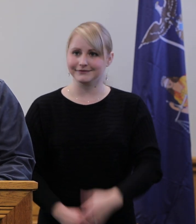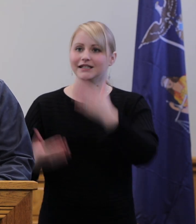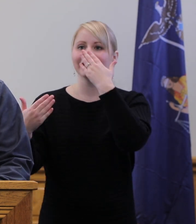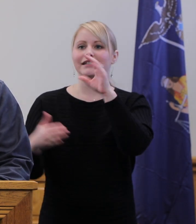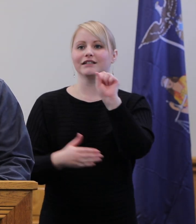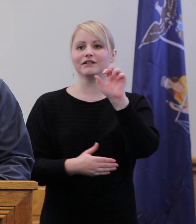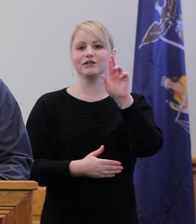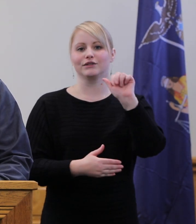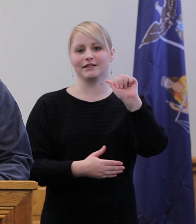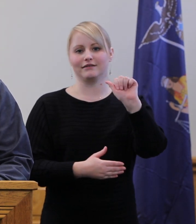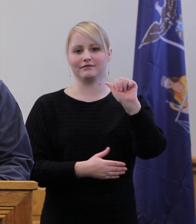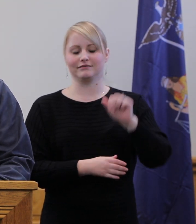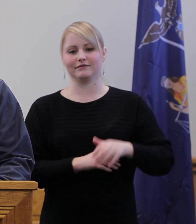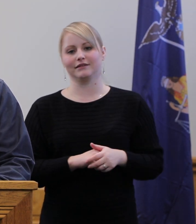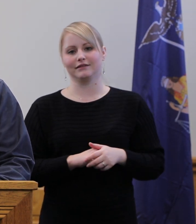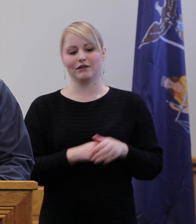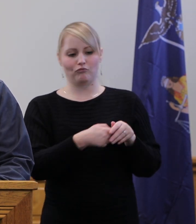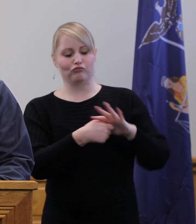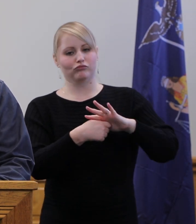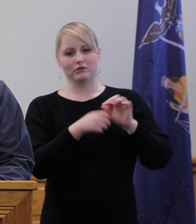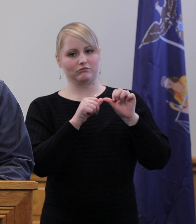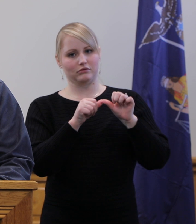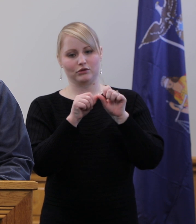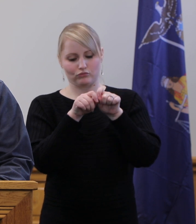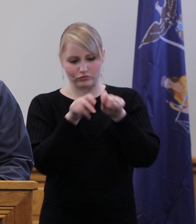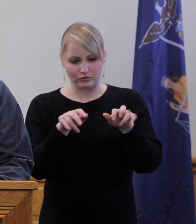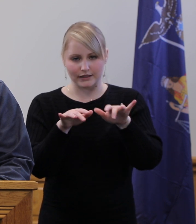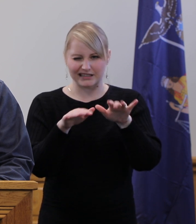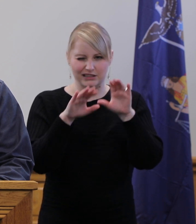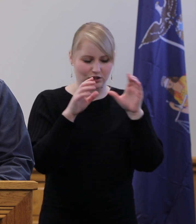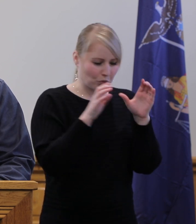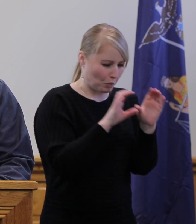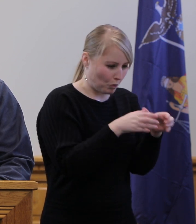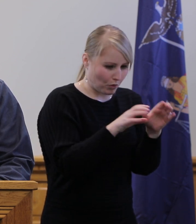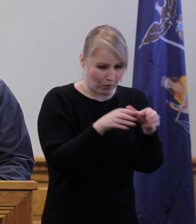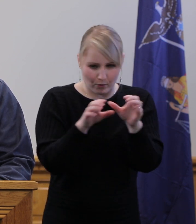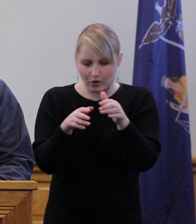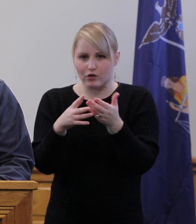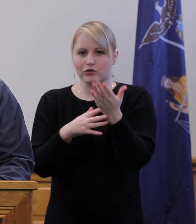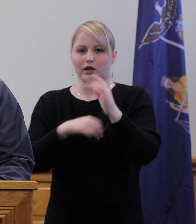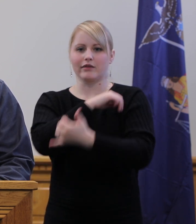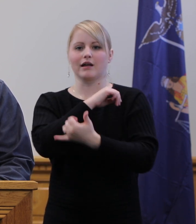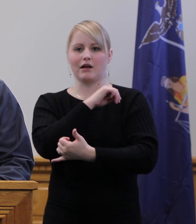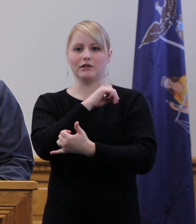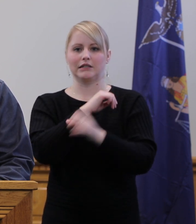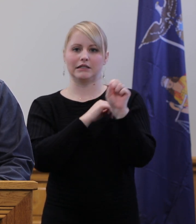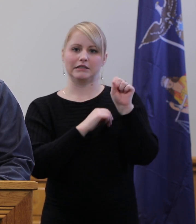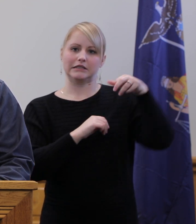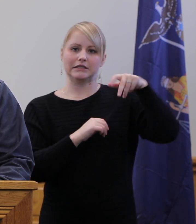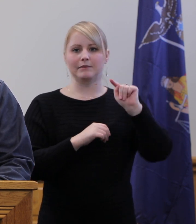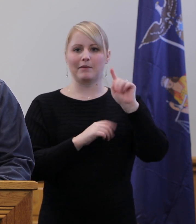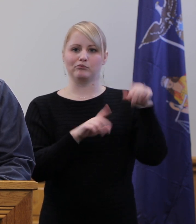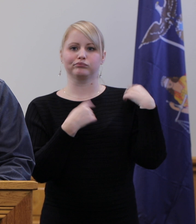Thank you, Sarah. COVID-19 is continuing to spread in small clusters around the county. September, 13 cities and towns reported